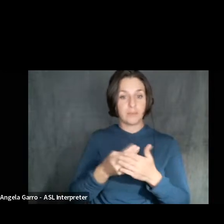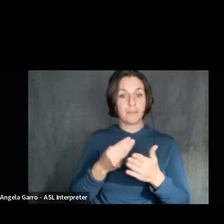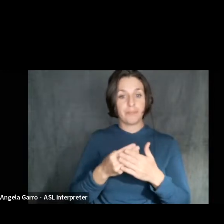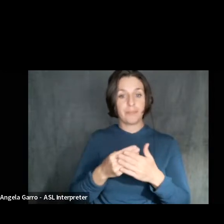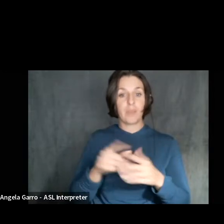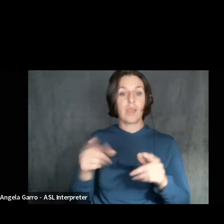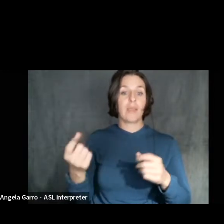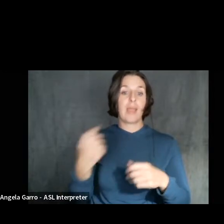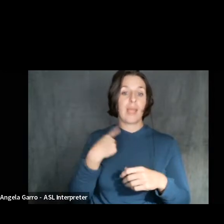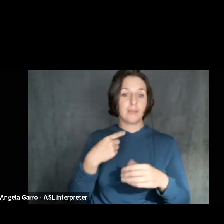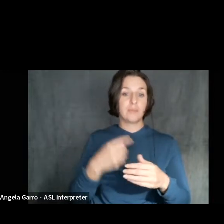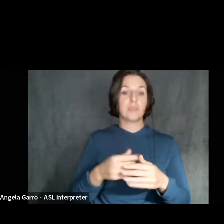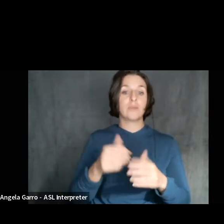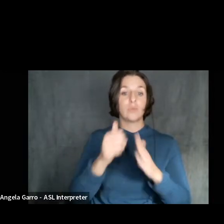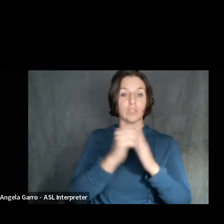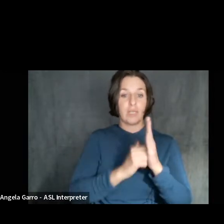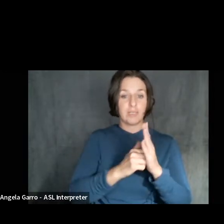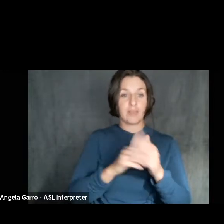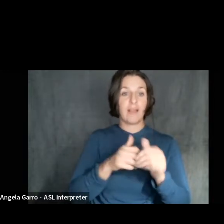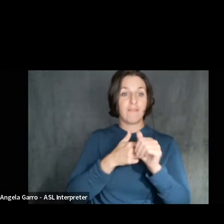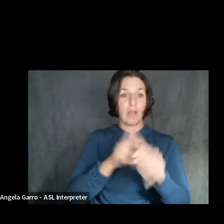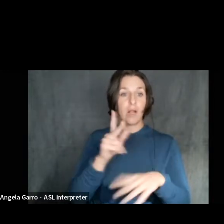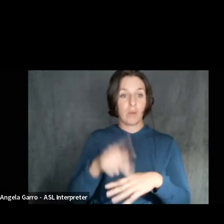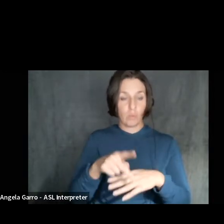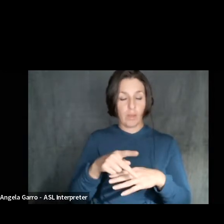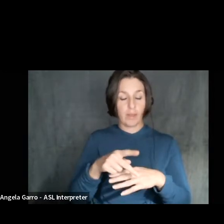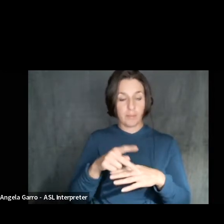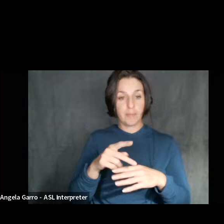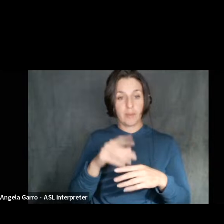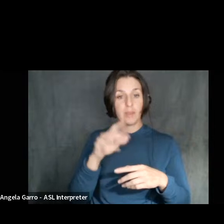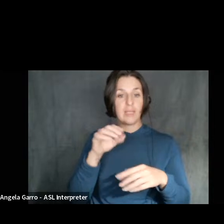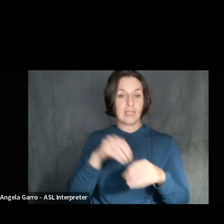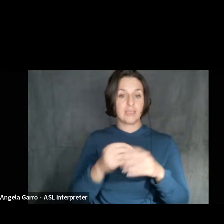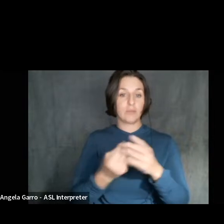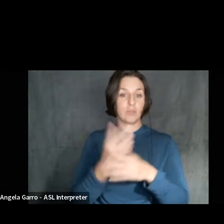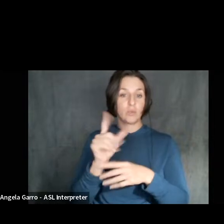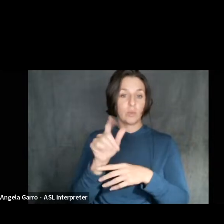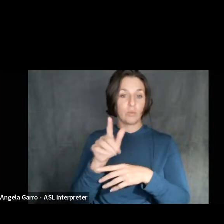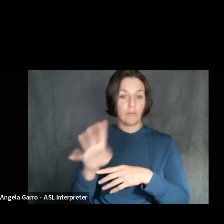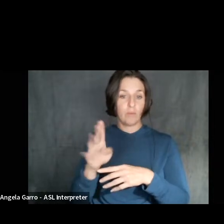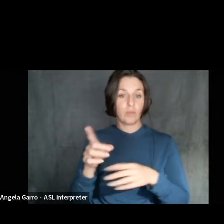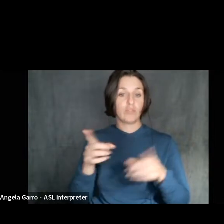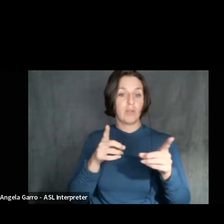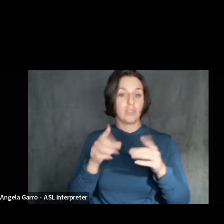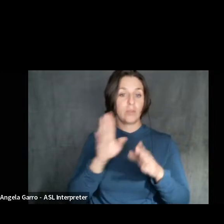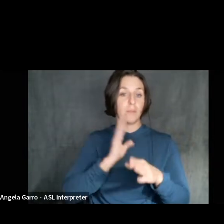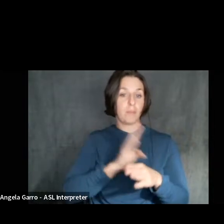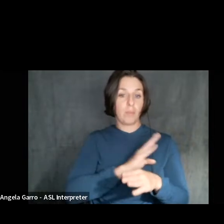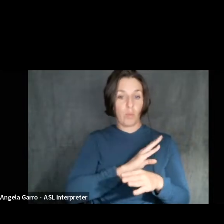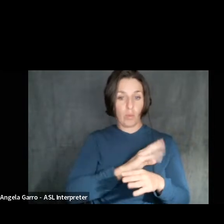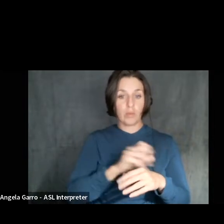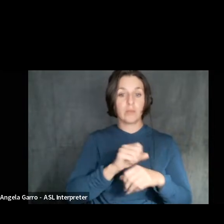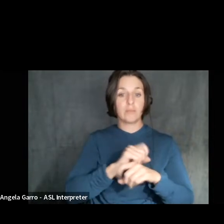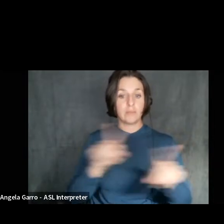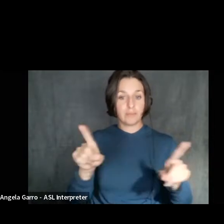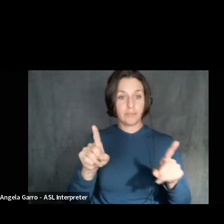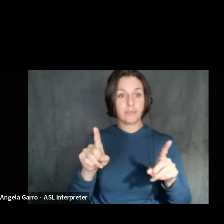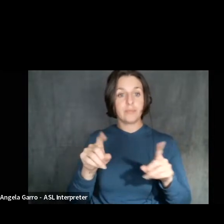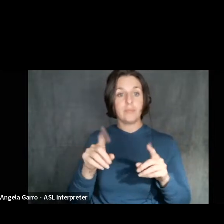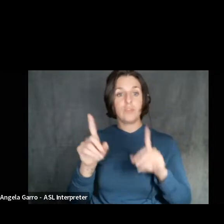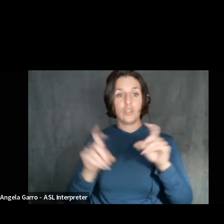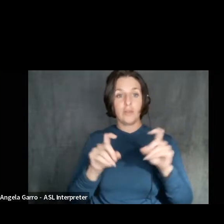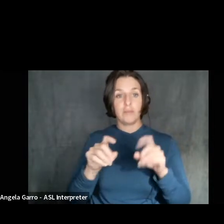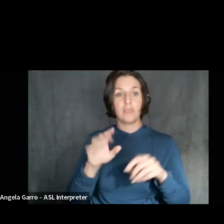agendize a follow-up discussion with the board in the spring of 2024. At the direction of the board, a survey was sent out to SMUHSD educators